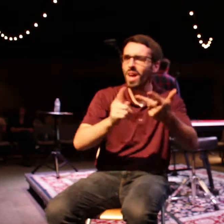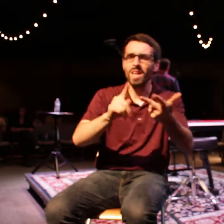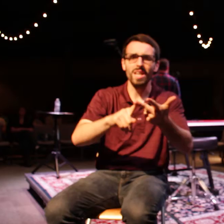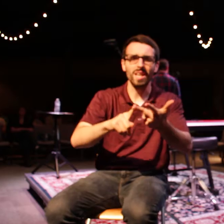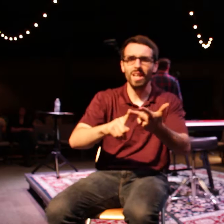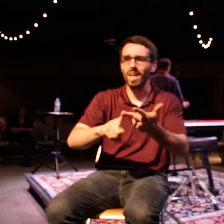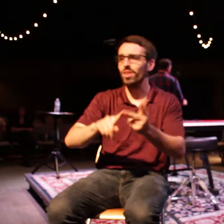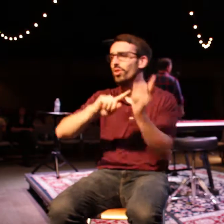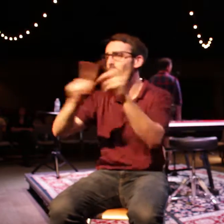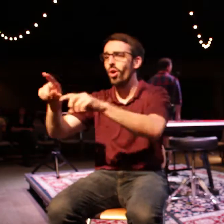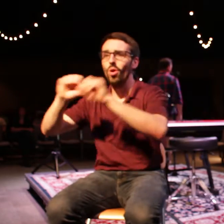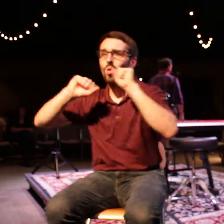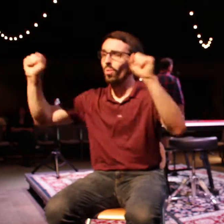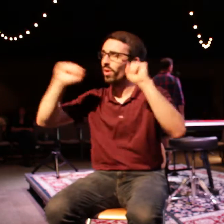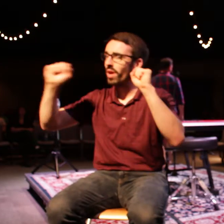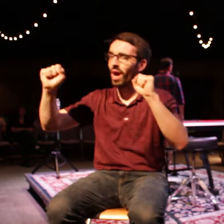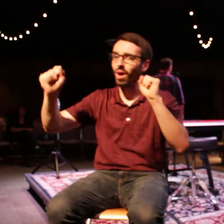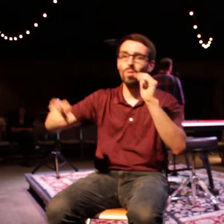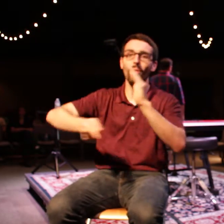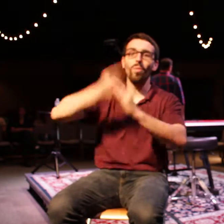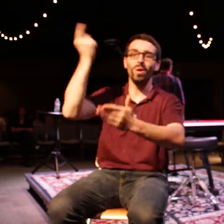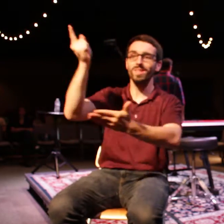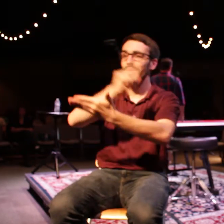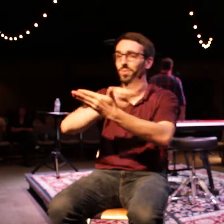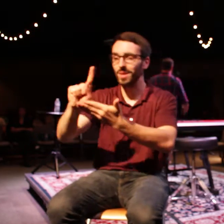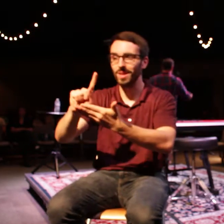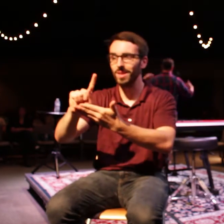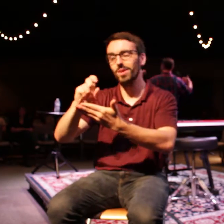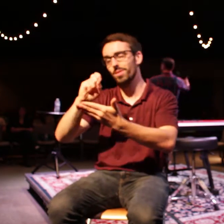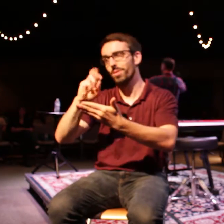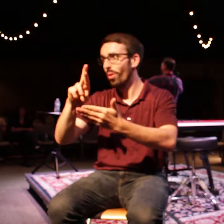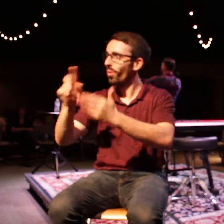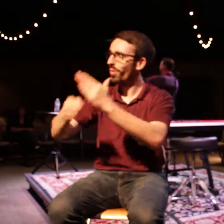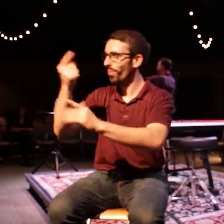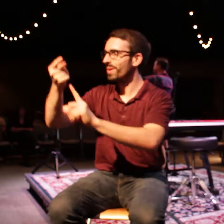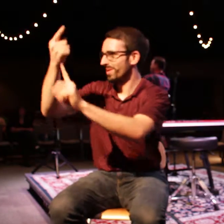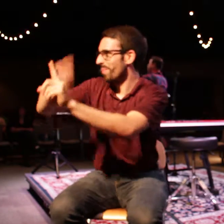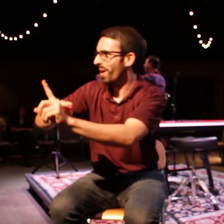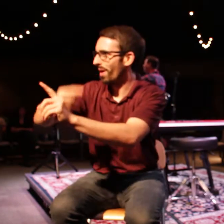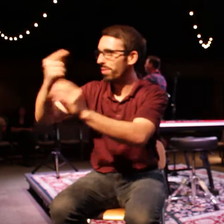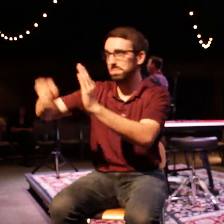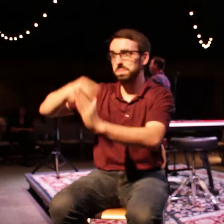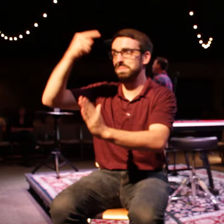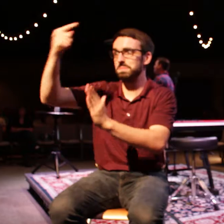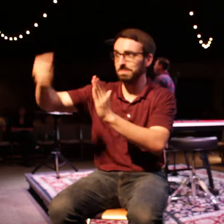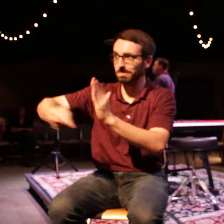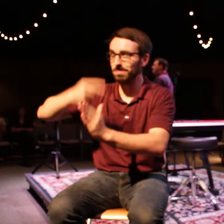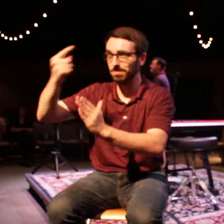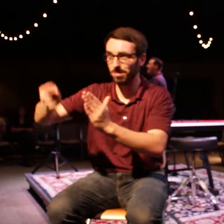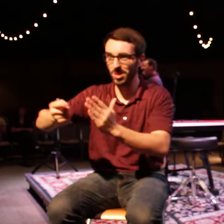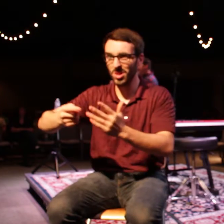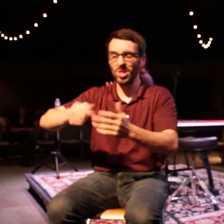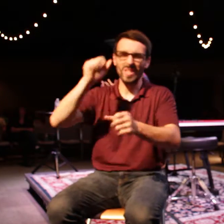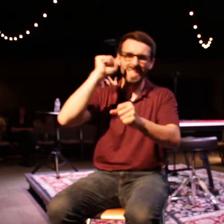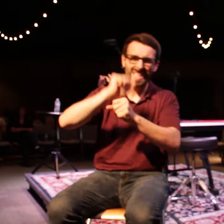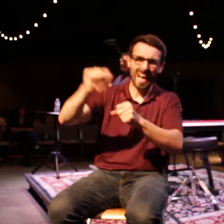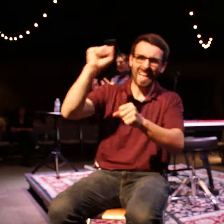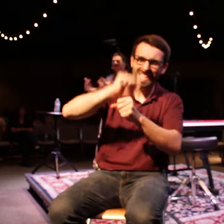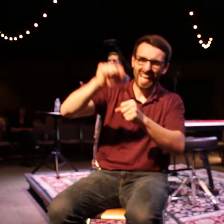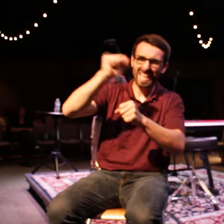Okay, once a month. And you're living this life and it feels like you're not working, but if you engage that place